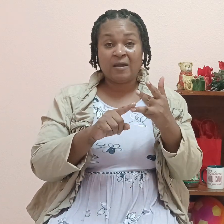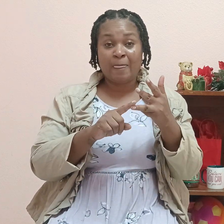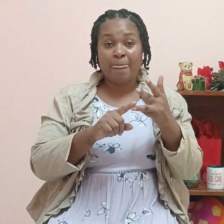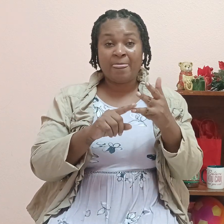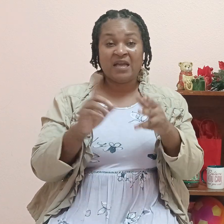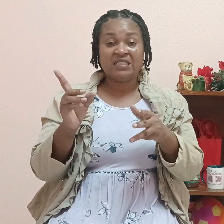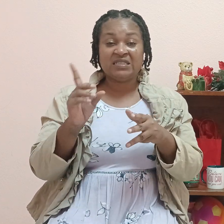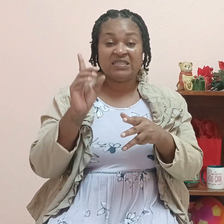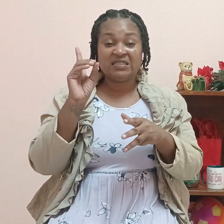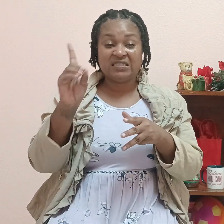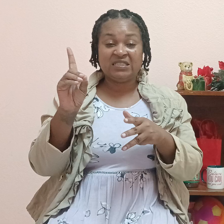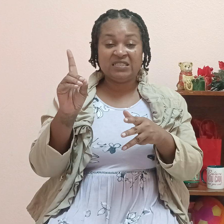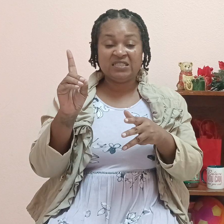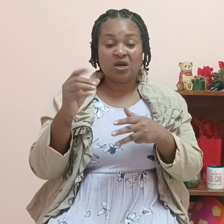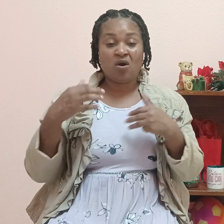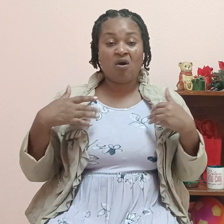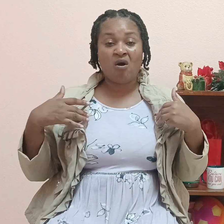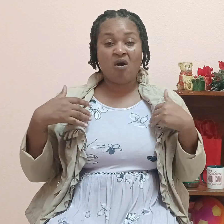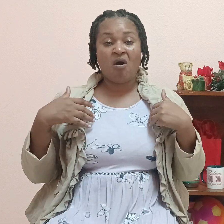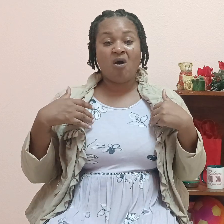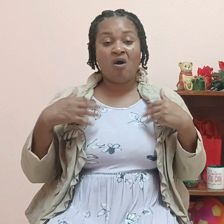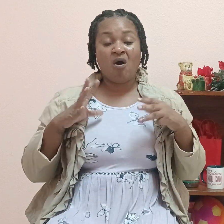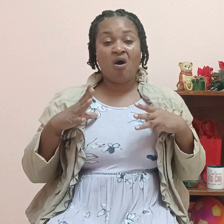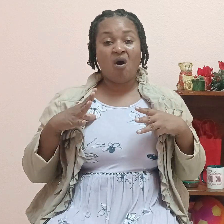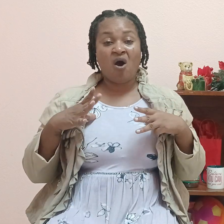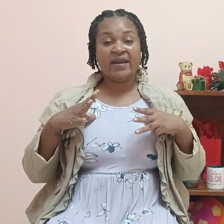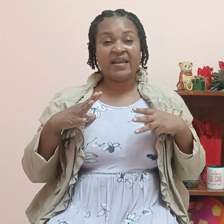D, holiday fair.